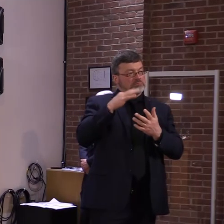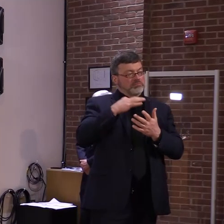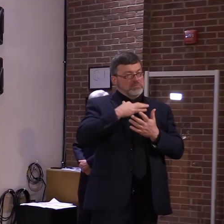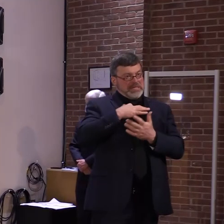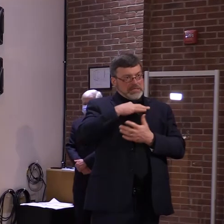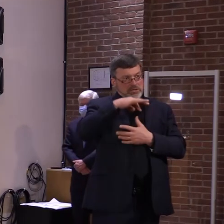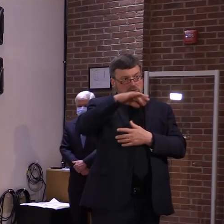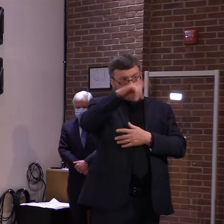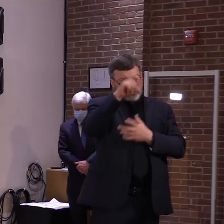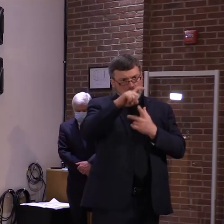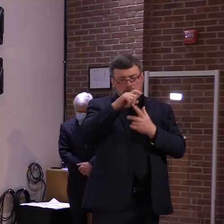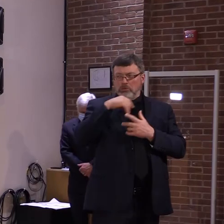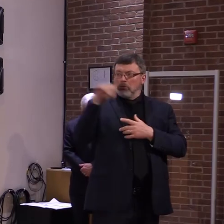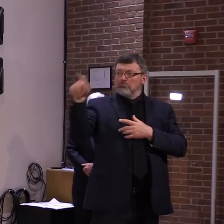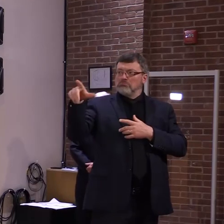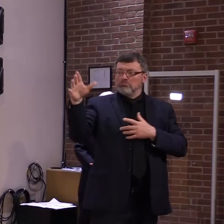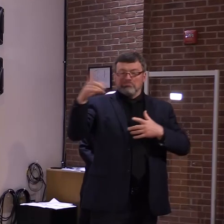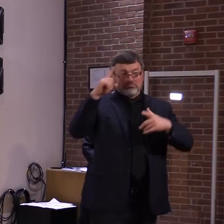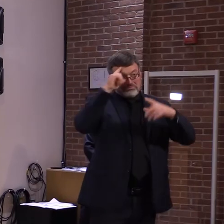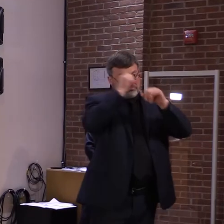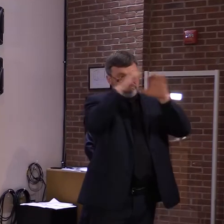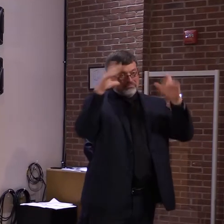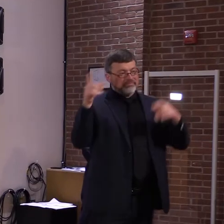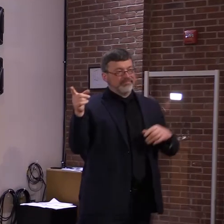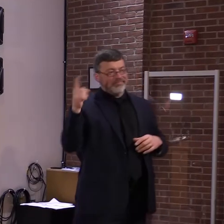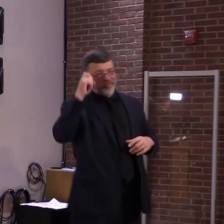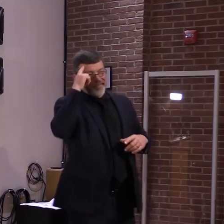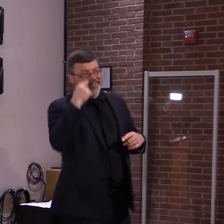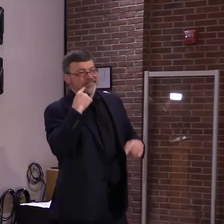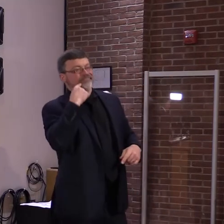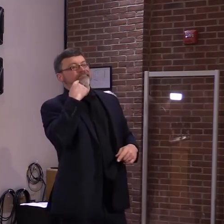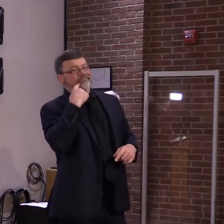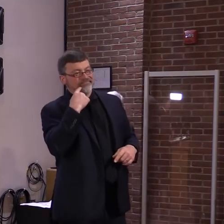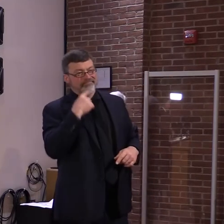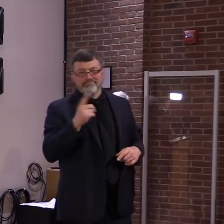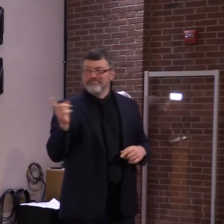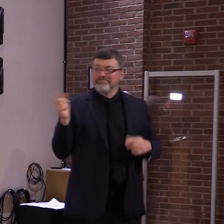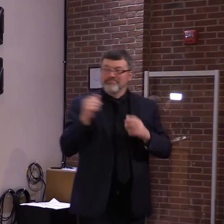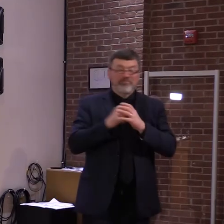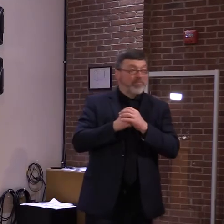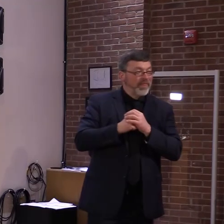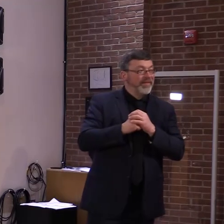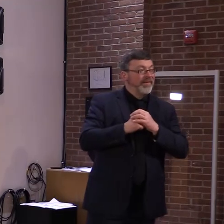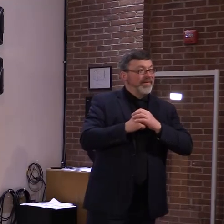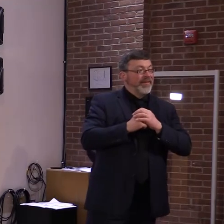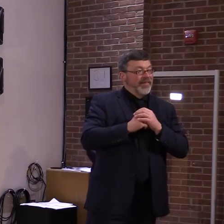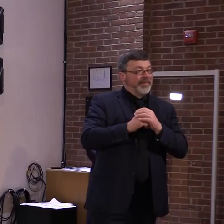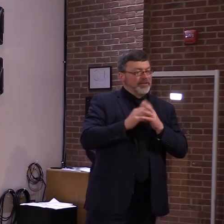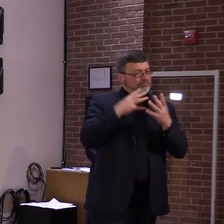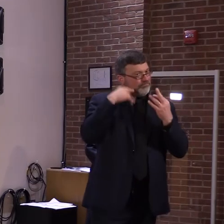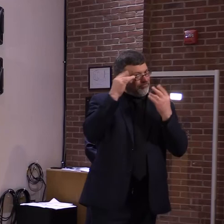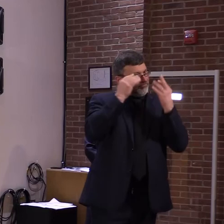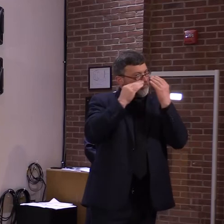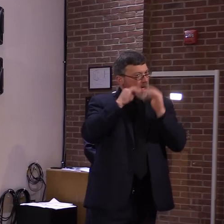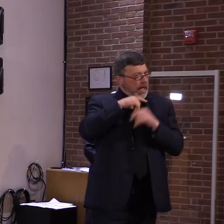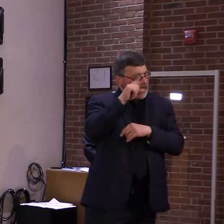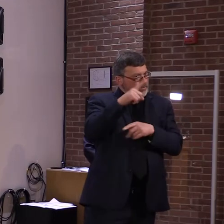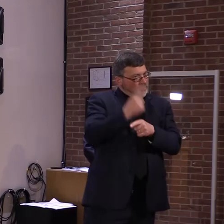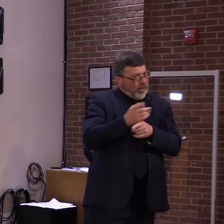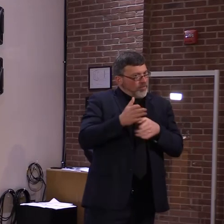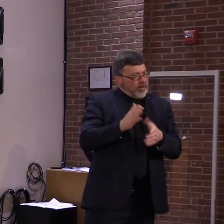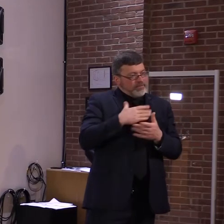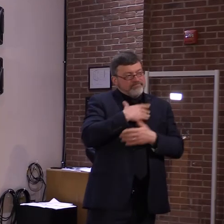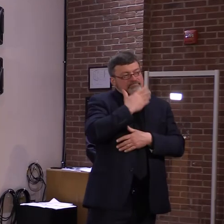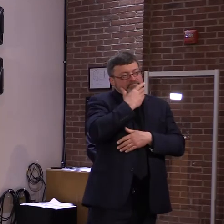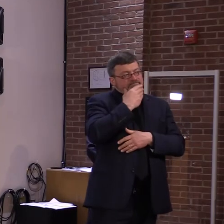I am curious as to whether at last there has been some definitive answer